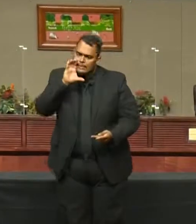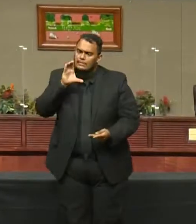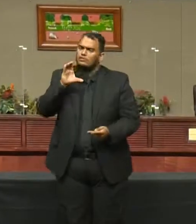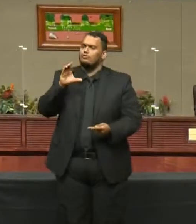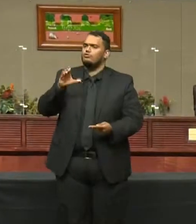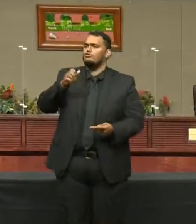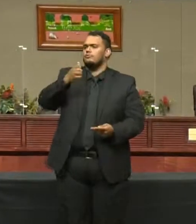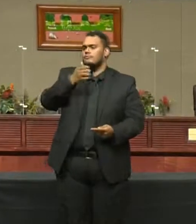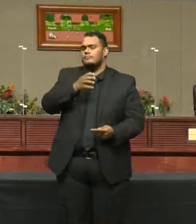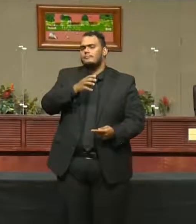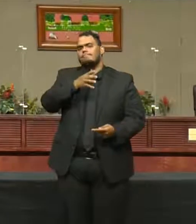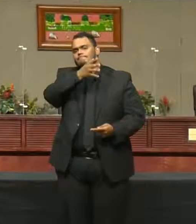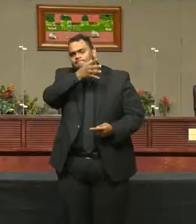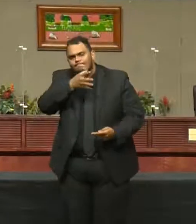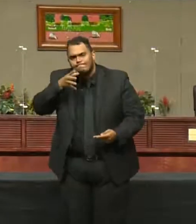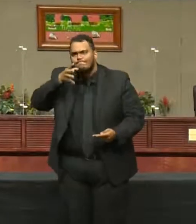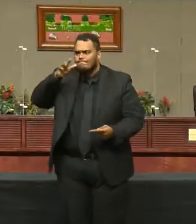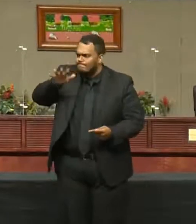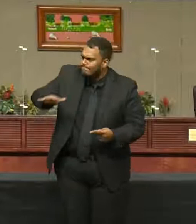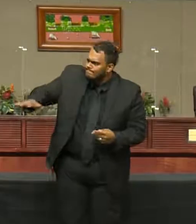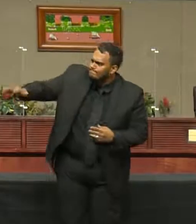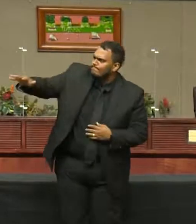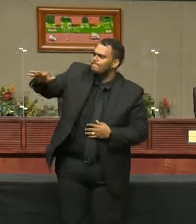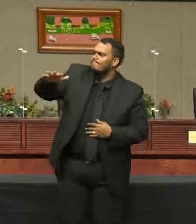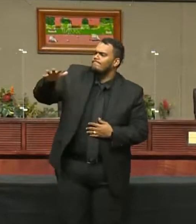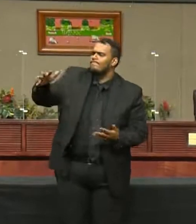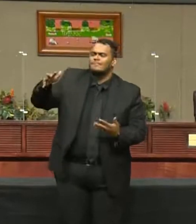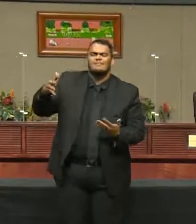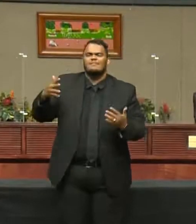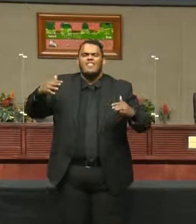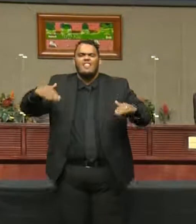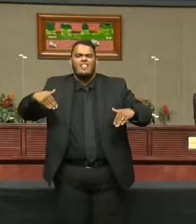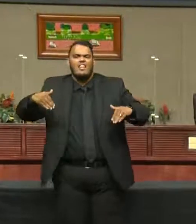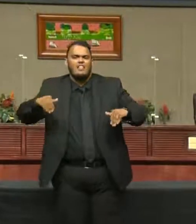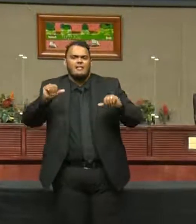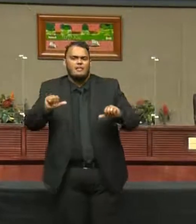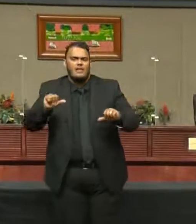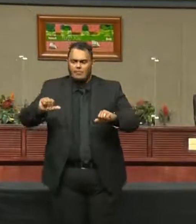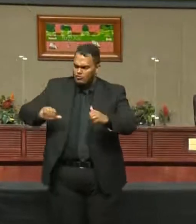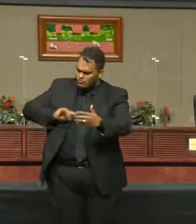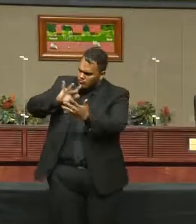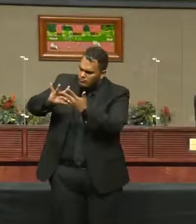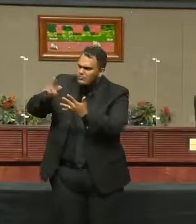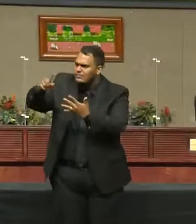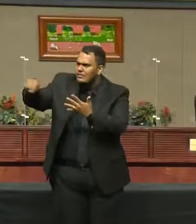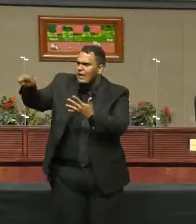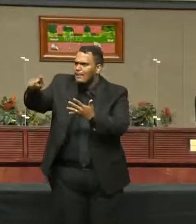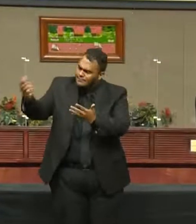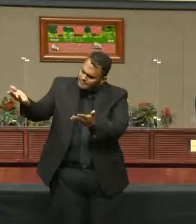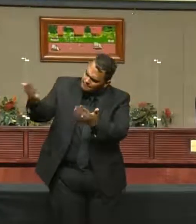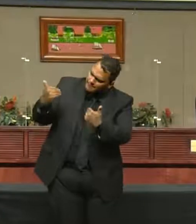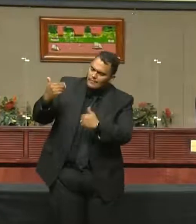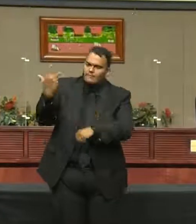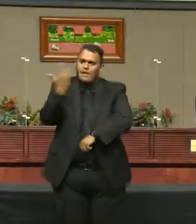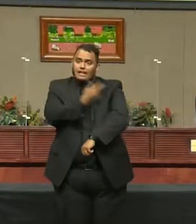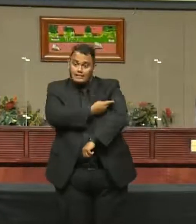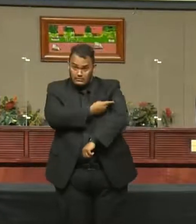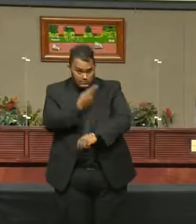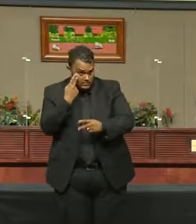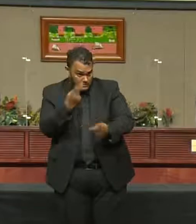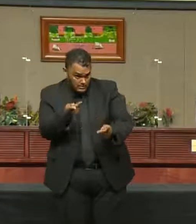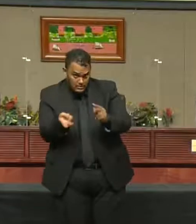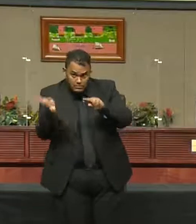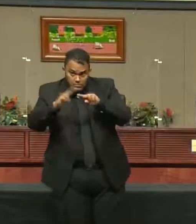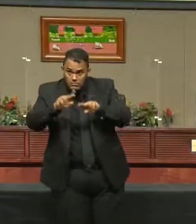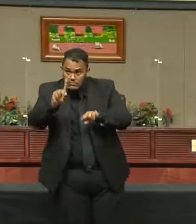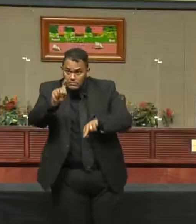the vaccines. Have you seen an increase in those numbers at this point this week? Yes, the initiative that I